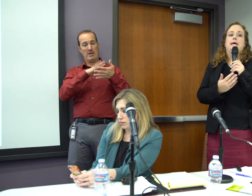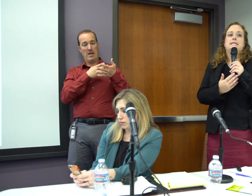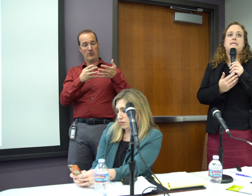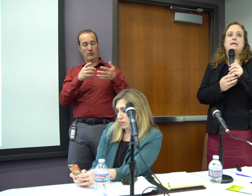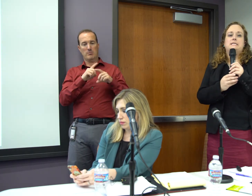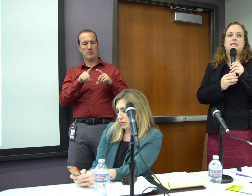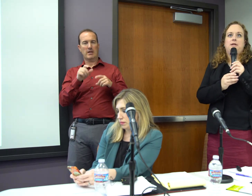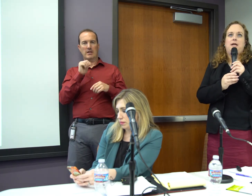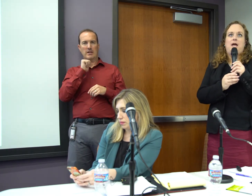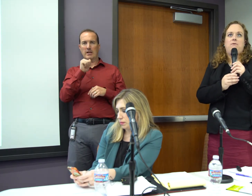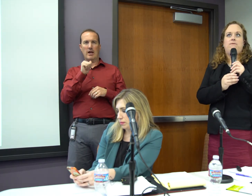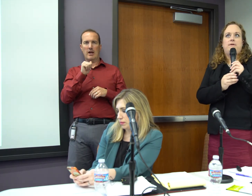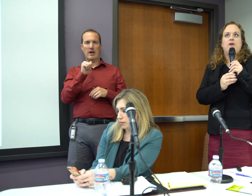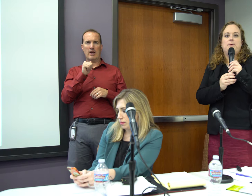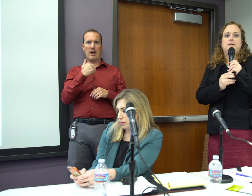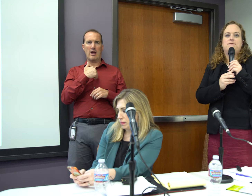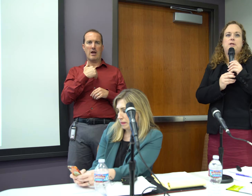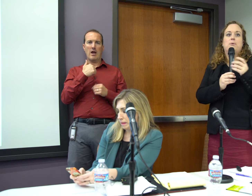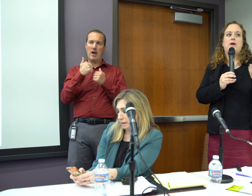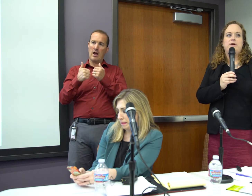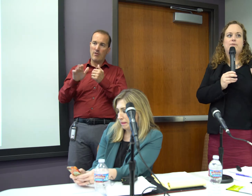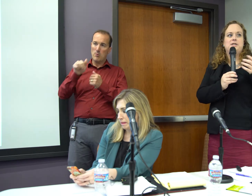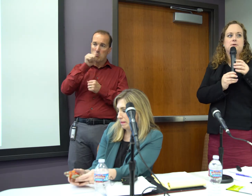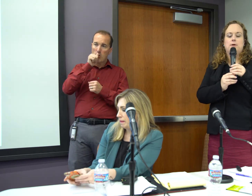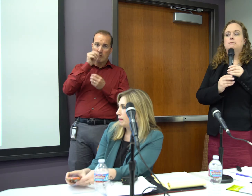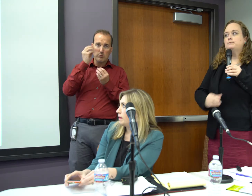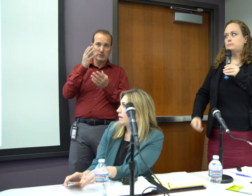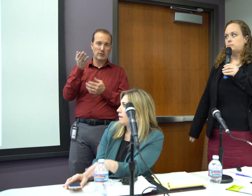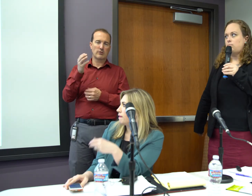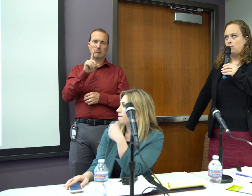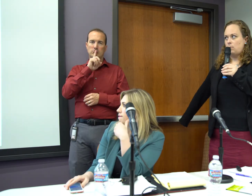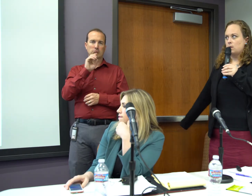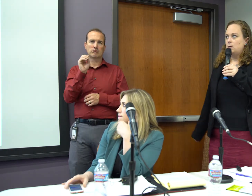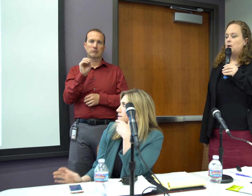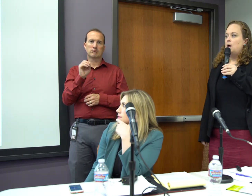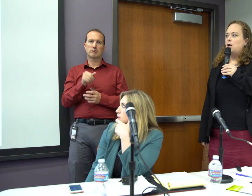but it's not necessarily going to have everybody's really private information on it.